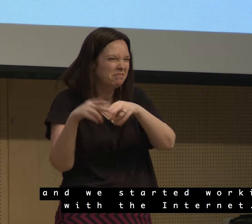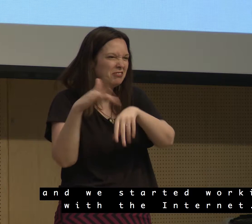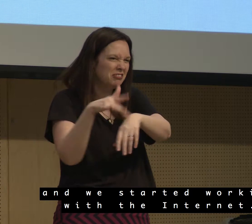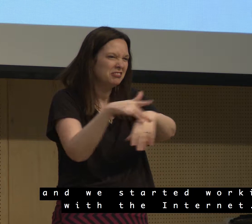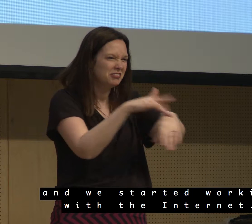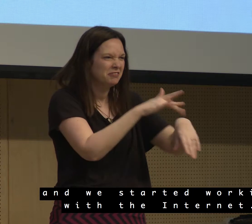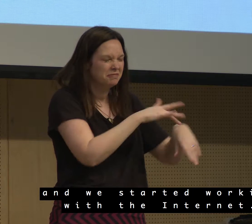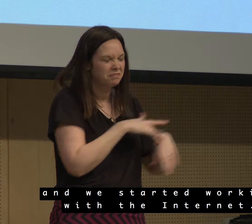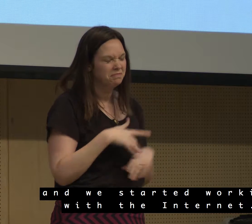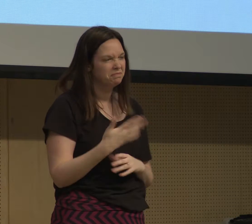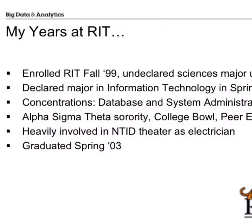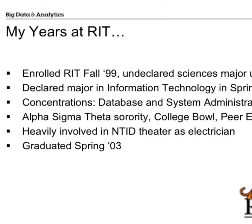the internet.